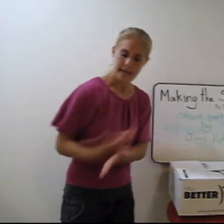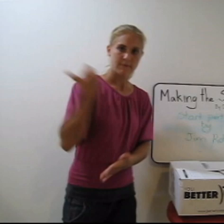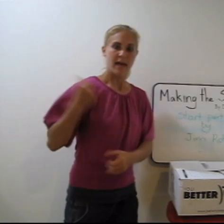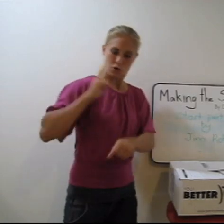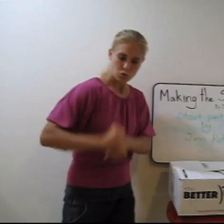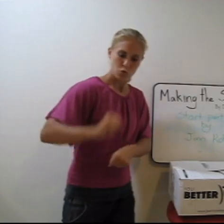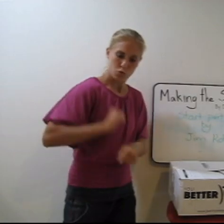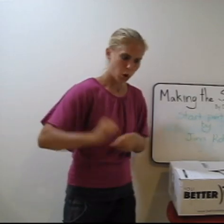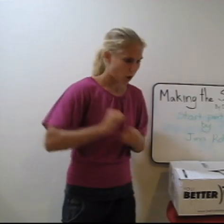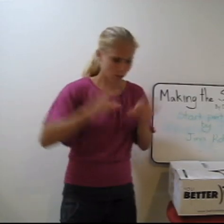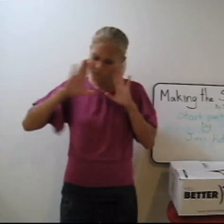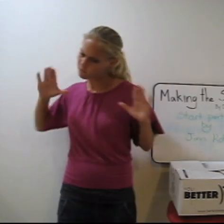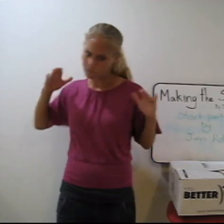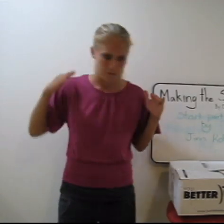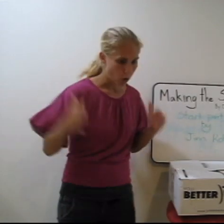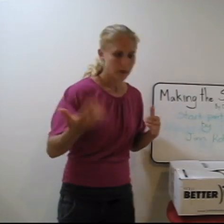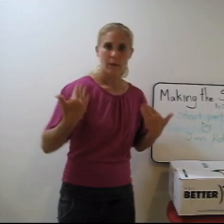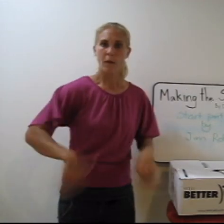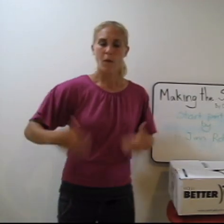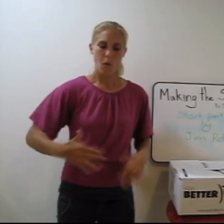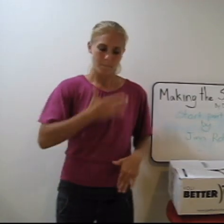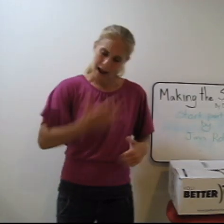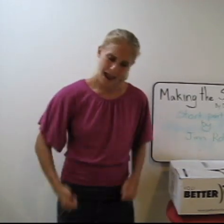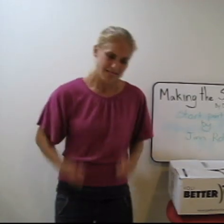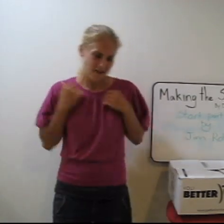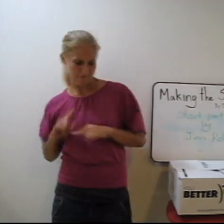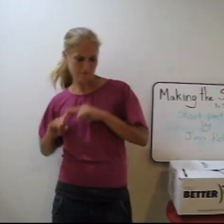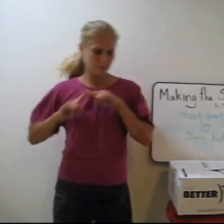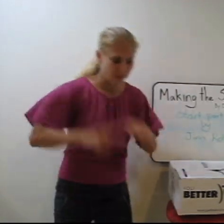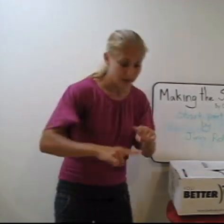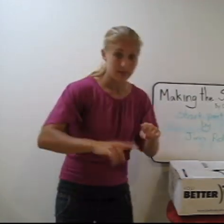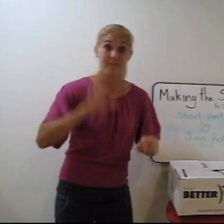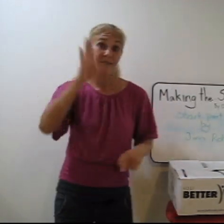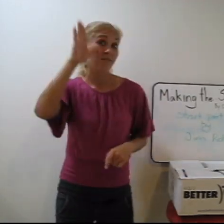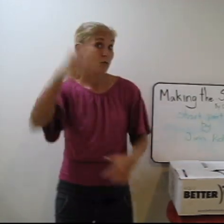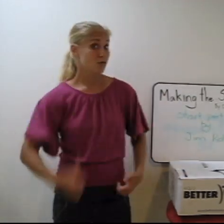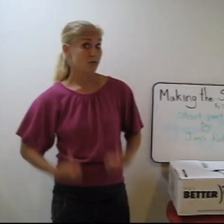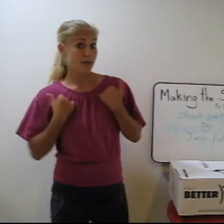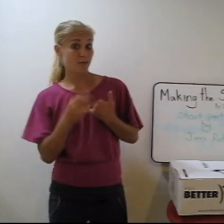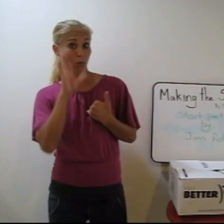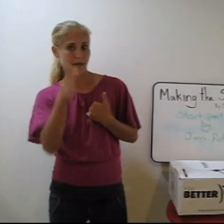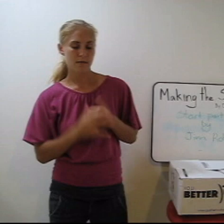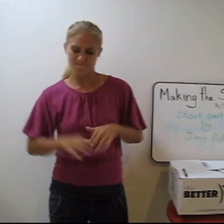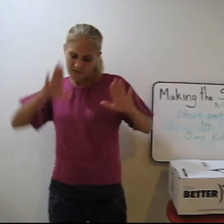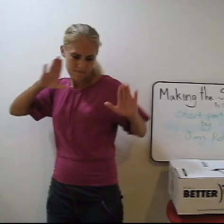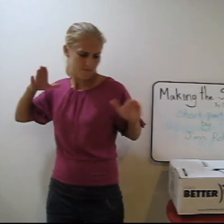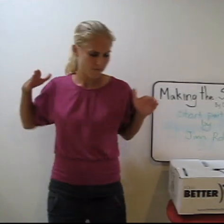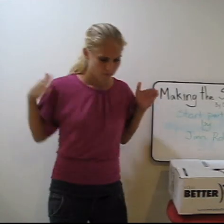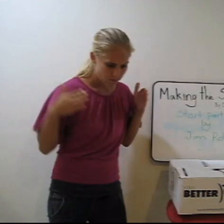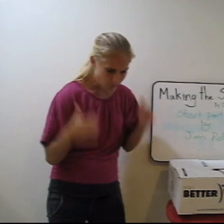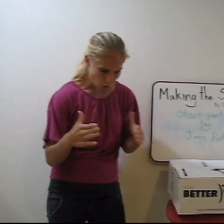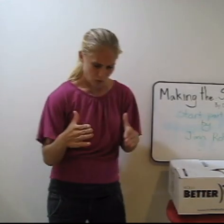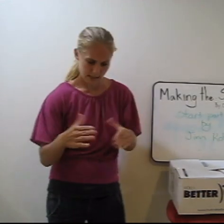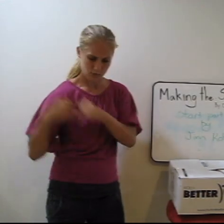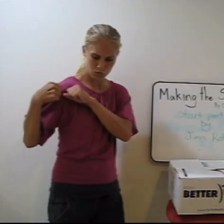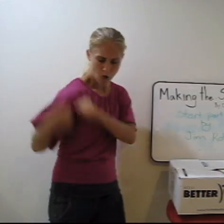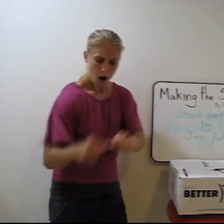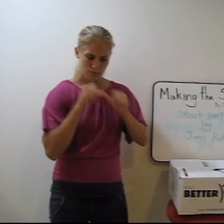like your life depended on it. Your future life does. Be steadfast about protecting that time and maximizing your